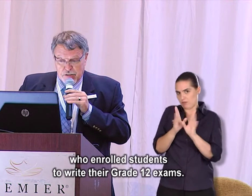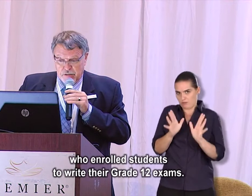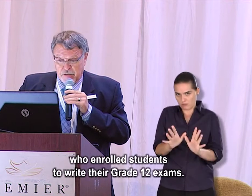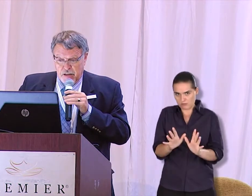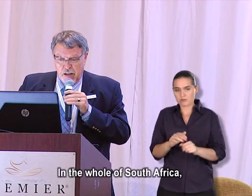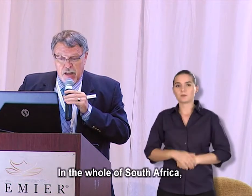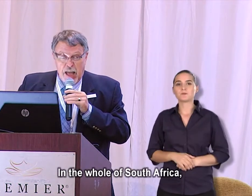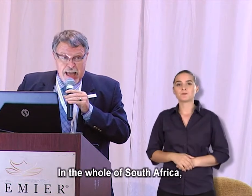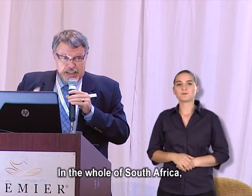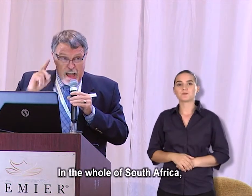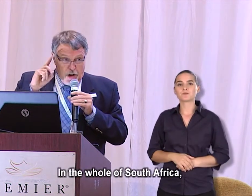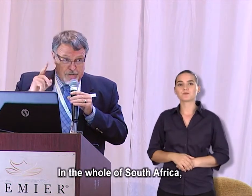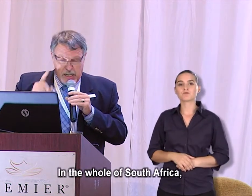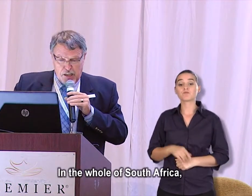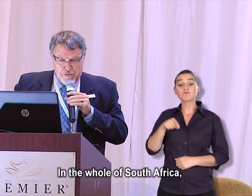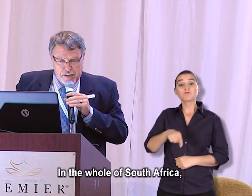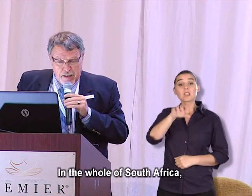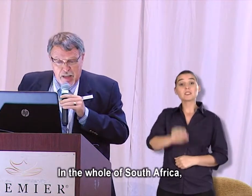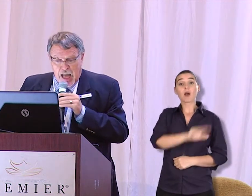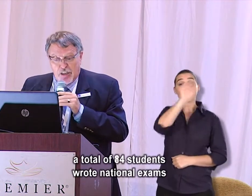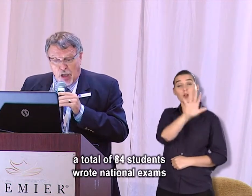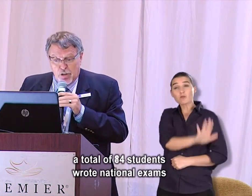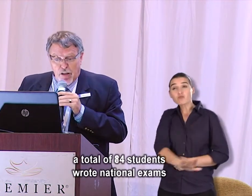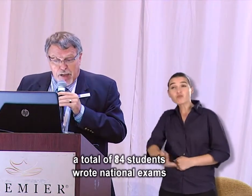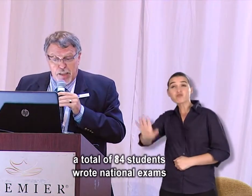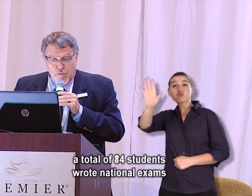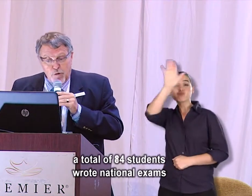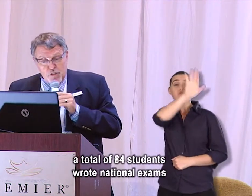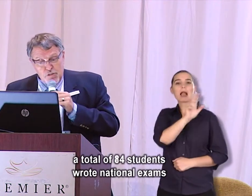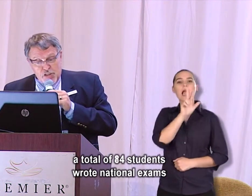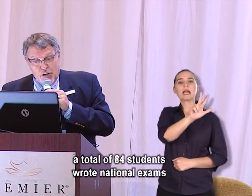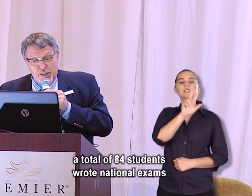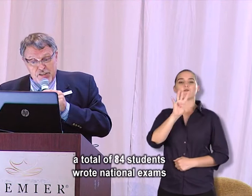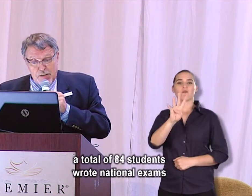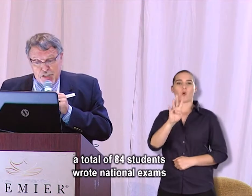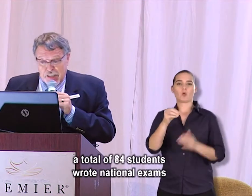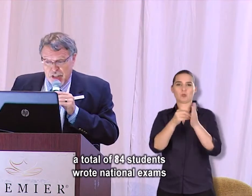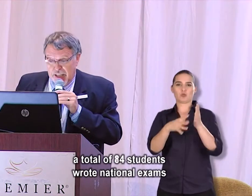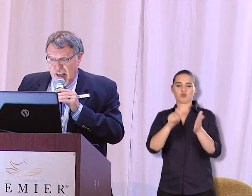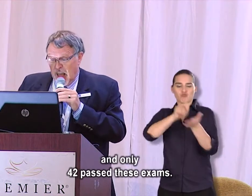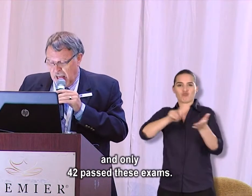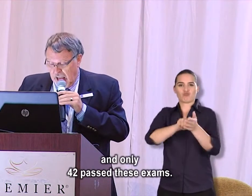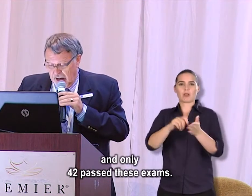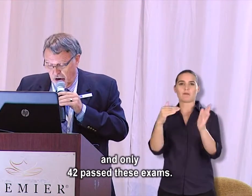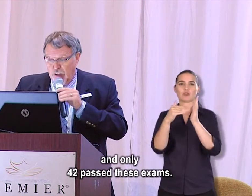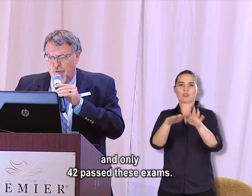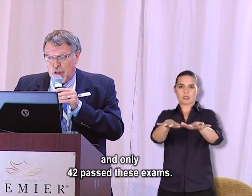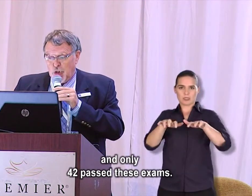exams. In the whole of South Africa, a total of 84 students wrote the exams nationally and only